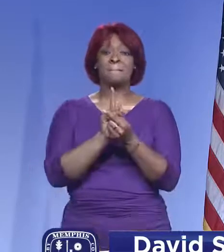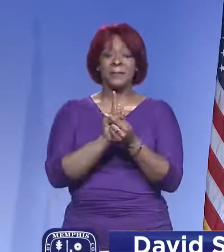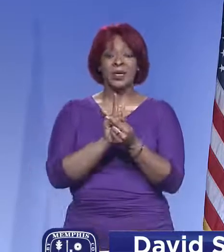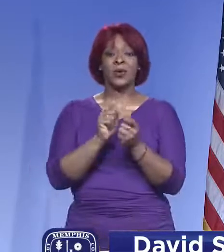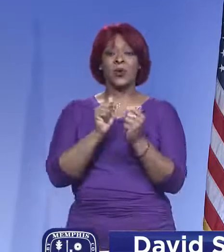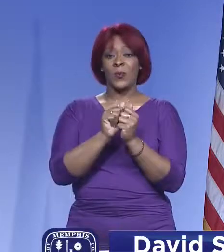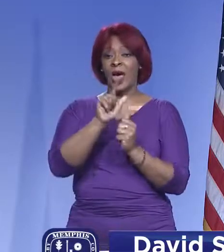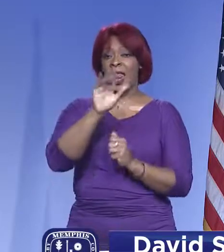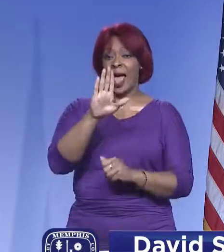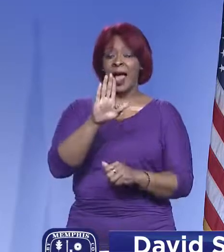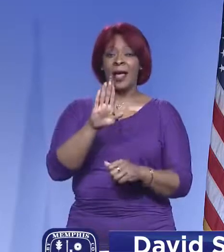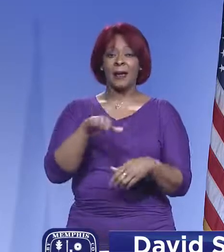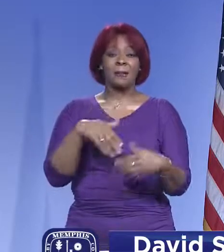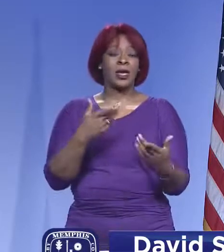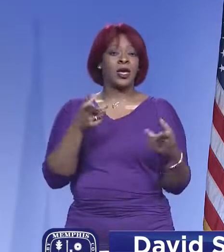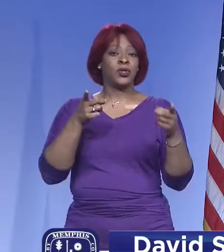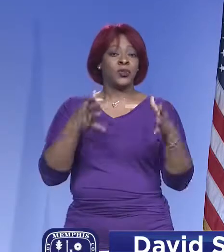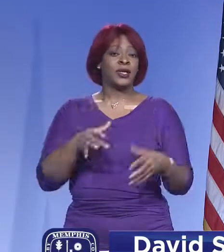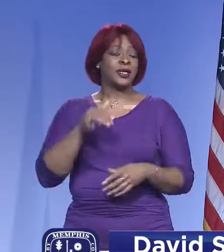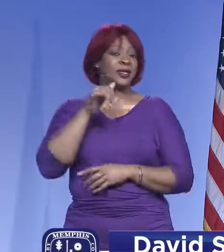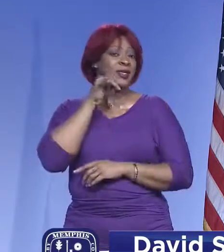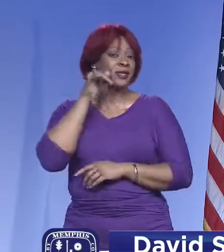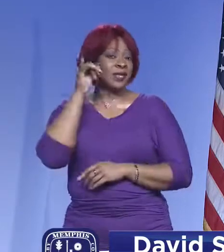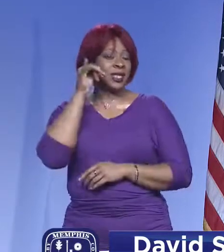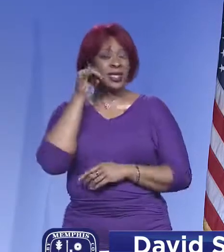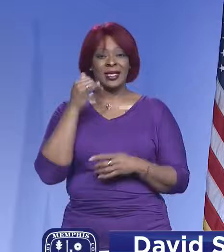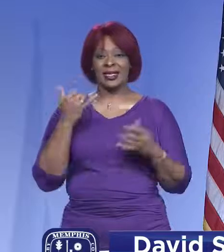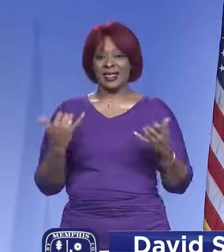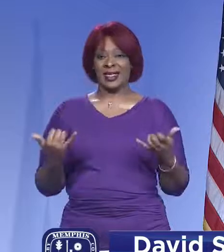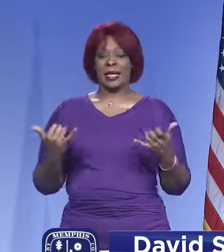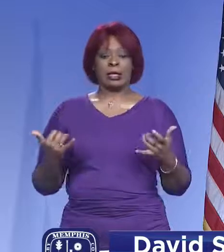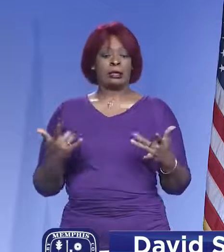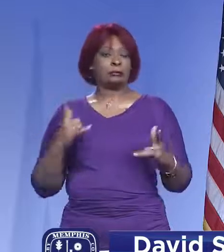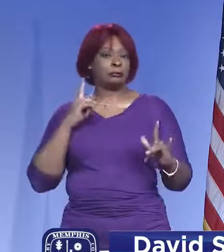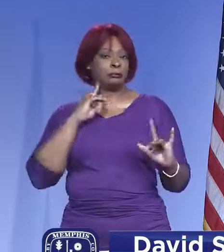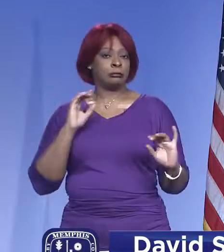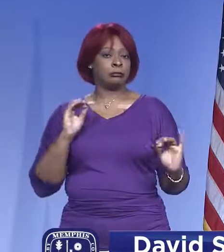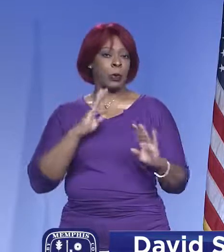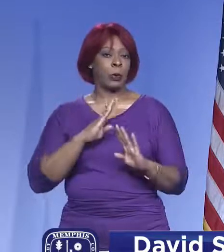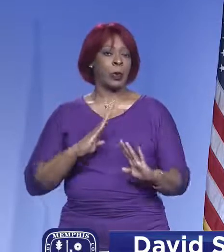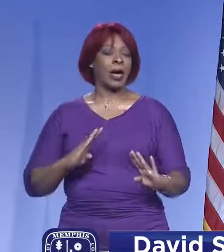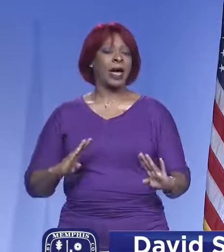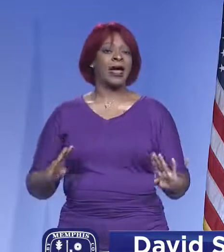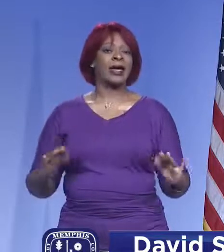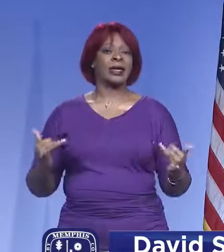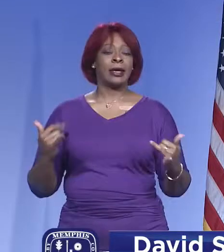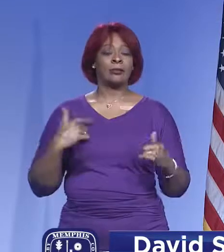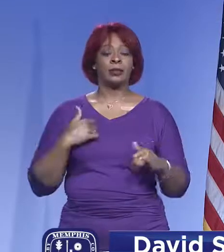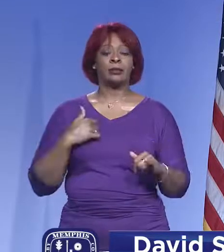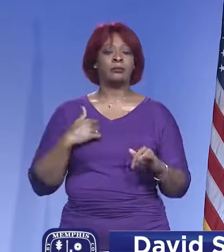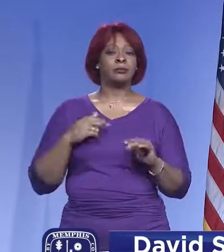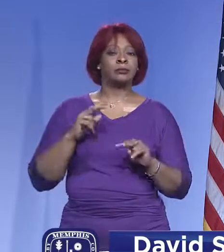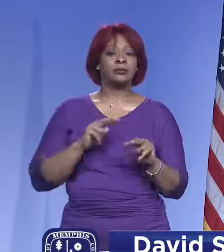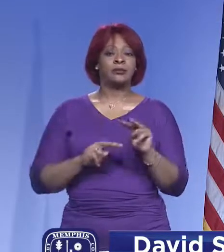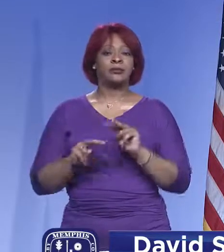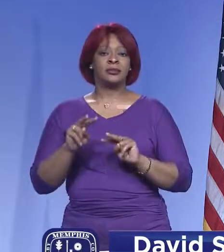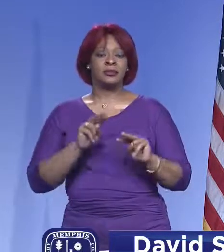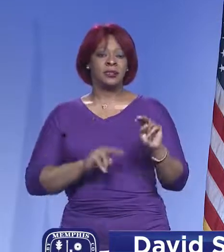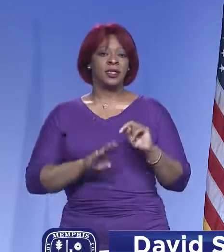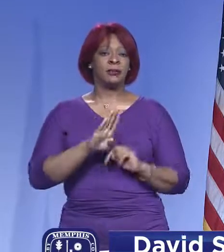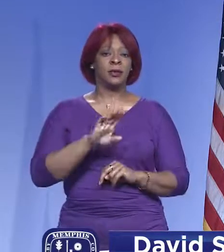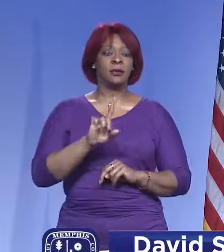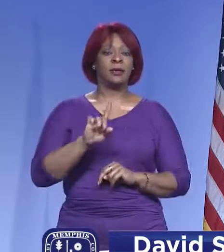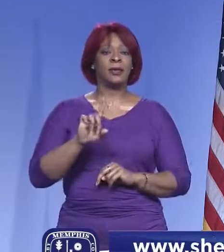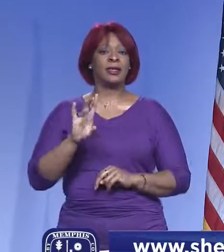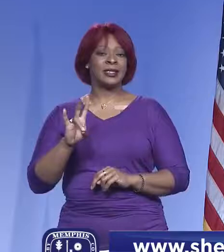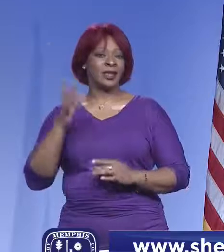laboratory directors yesterday, and right now it's a little quiet. We continue to have preponderance of cases being the